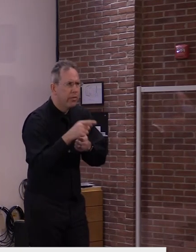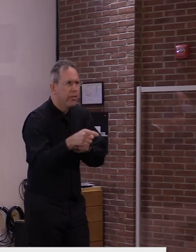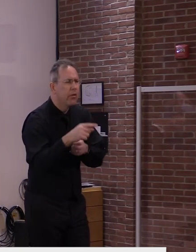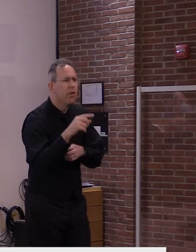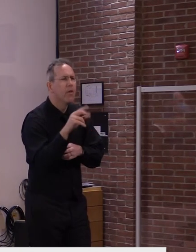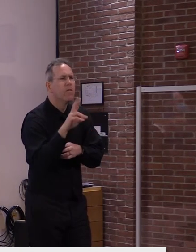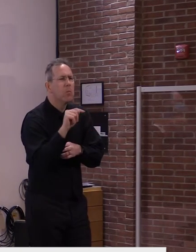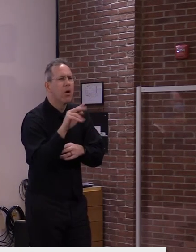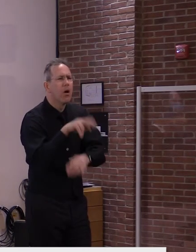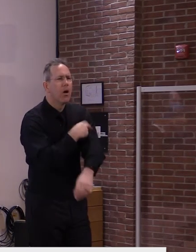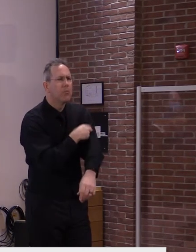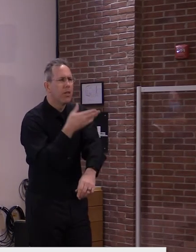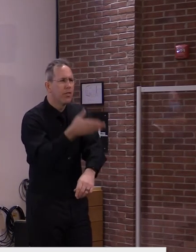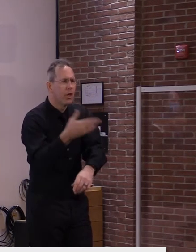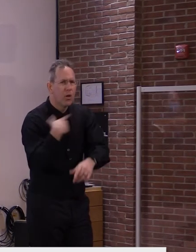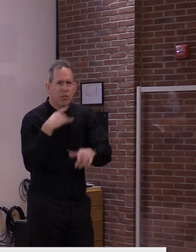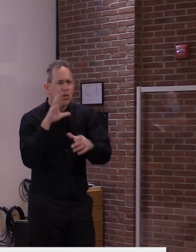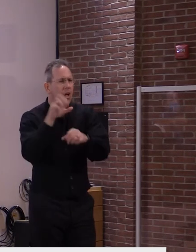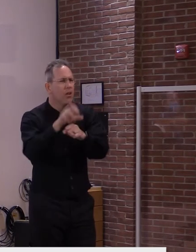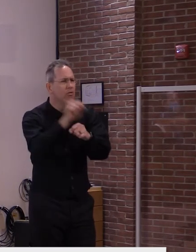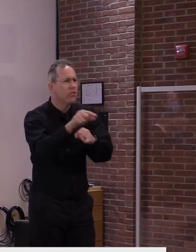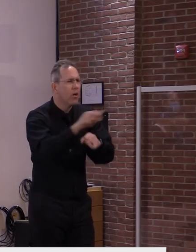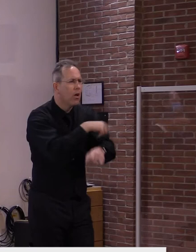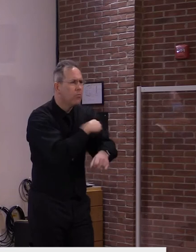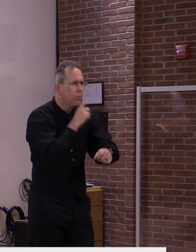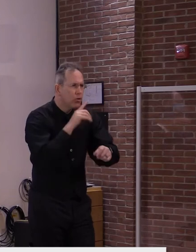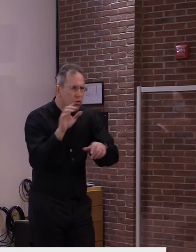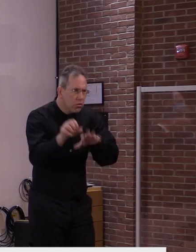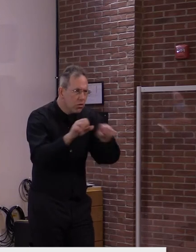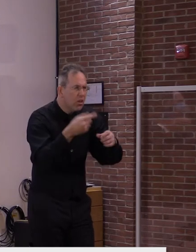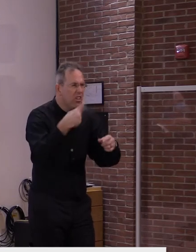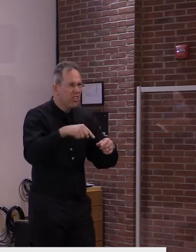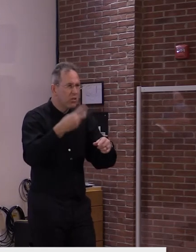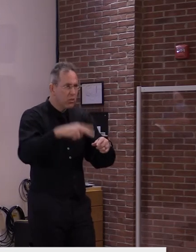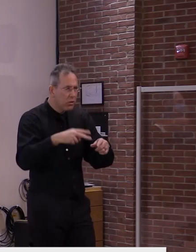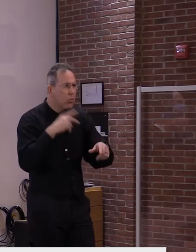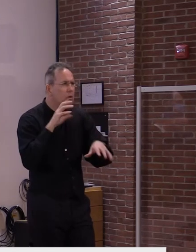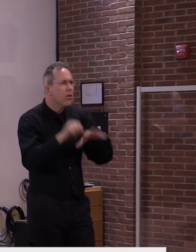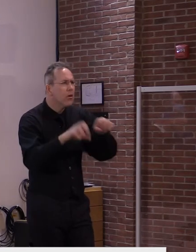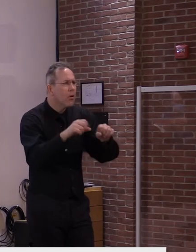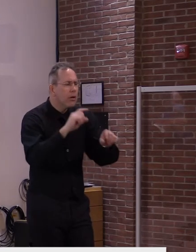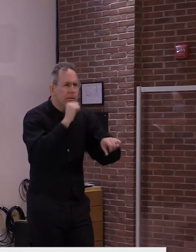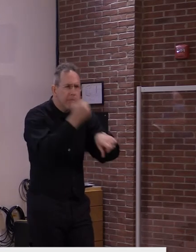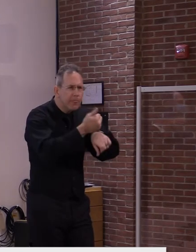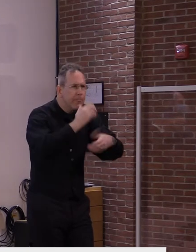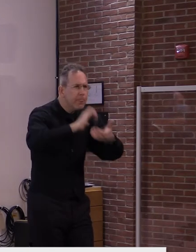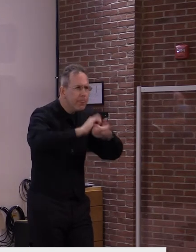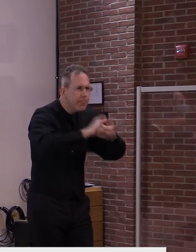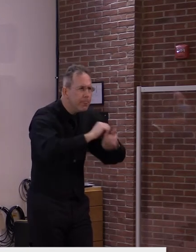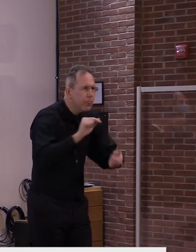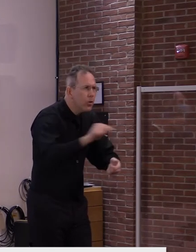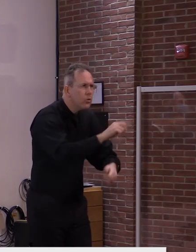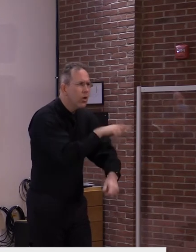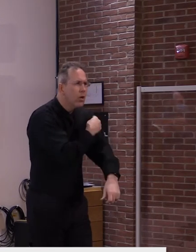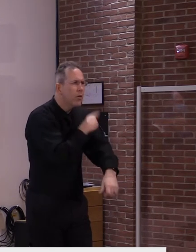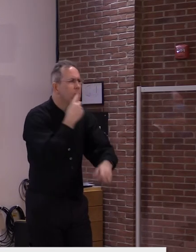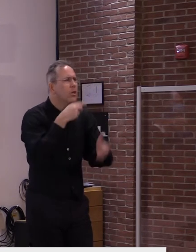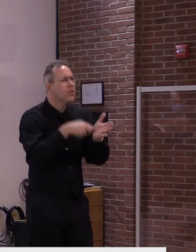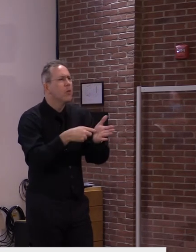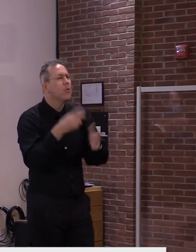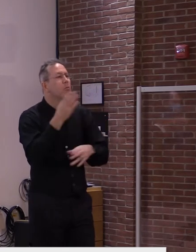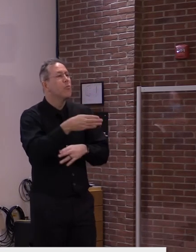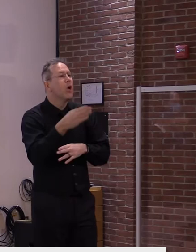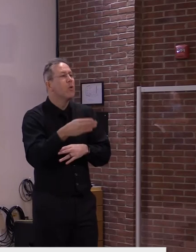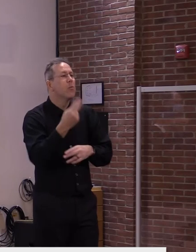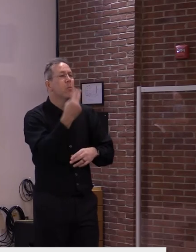into the next week and weeks after. And I think you will see us partnering with Brattleboro Memorial as